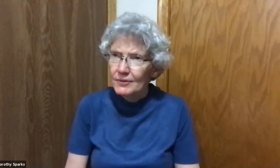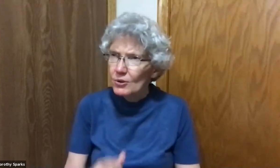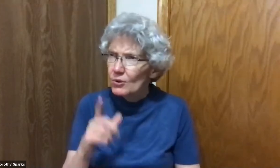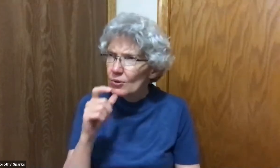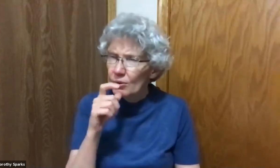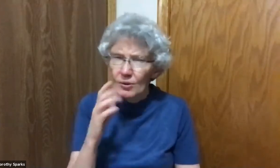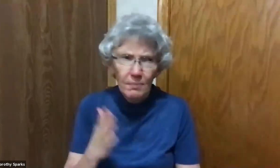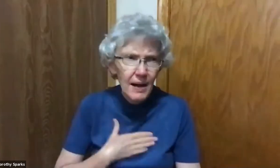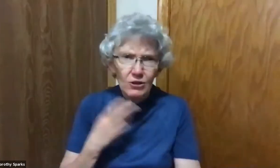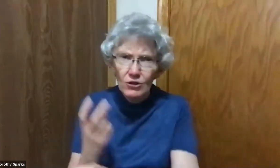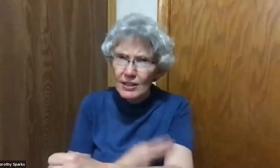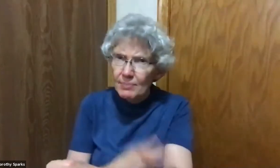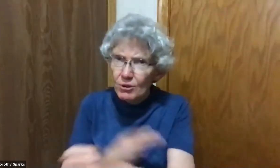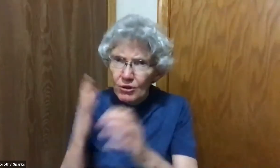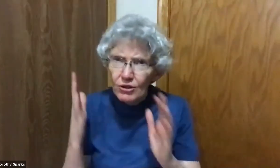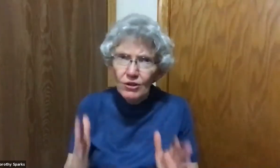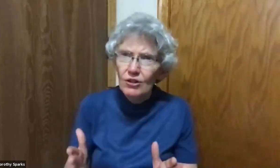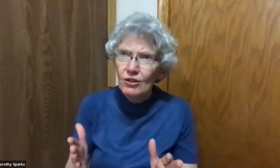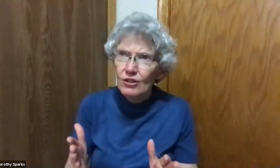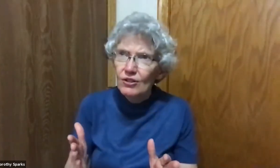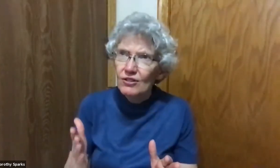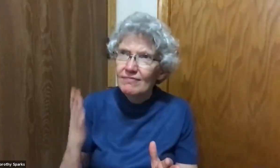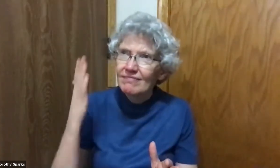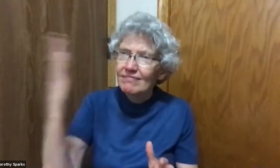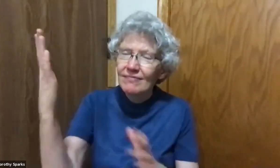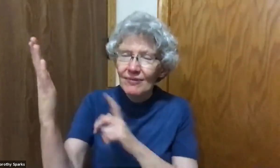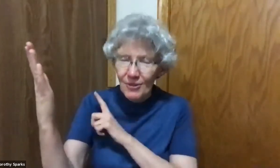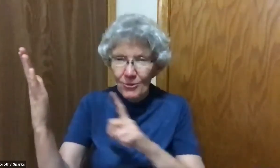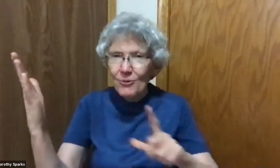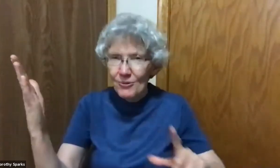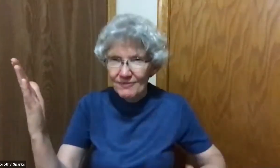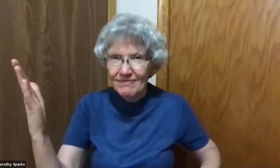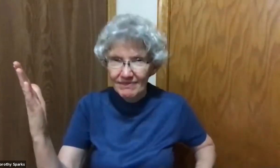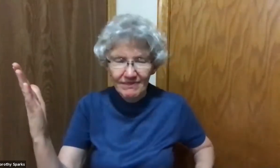Psalm 23, a psalm of David.